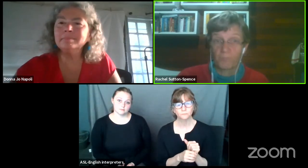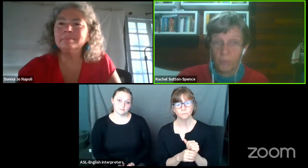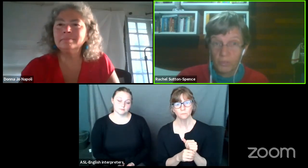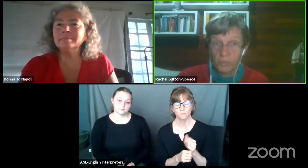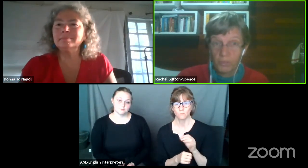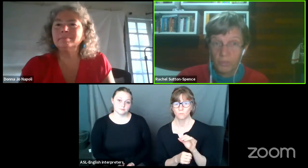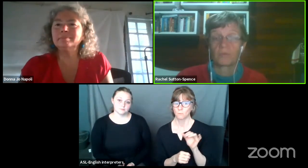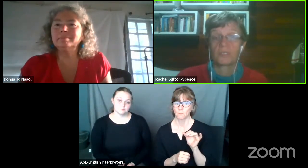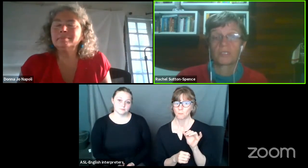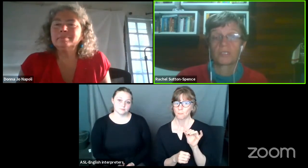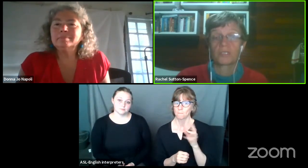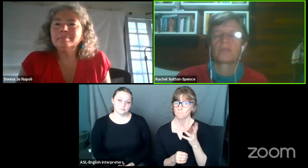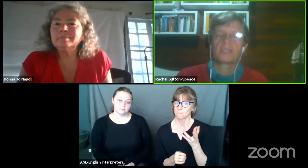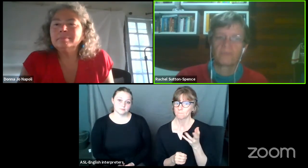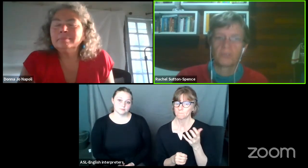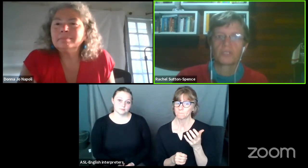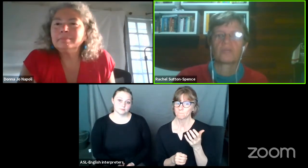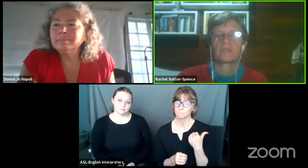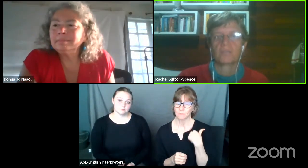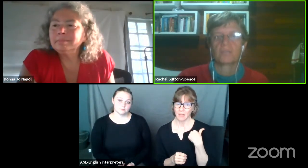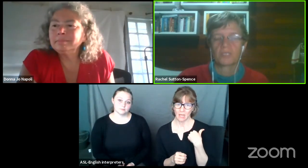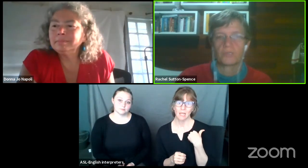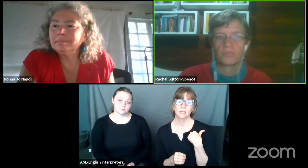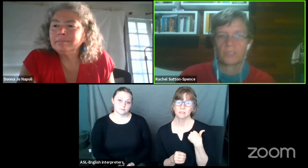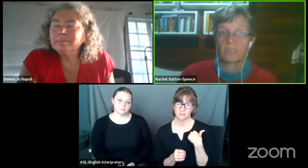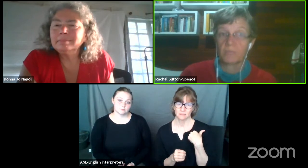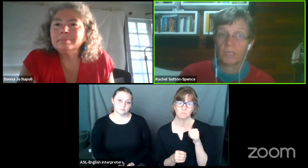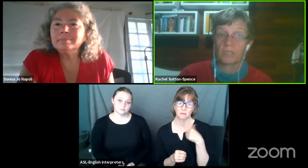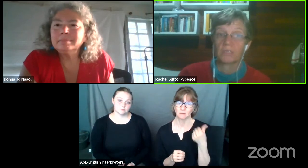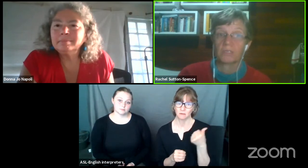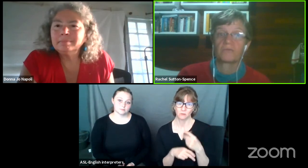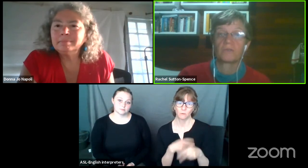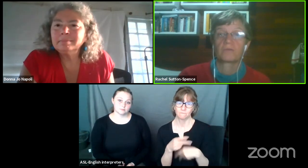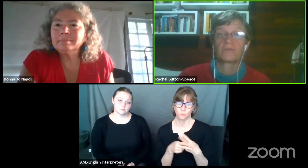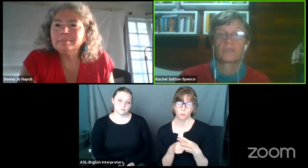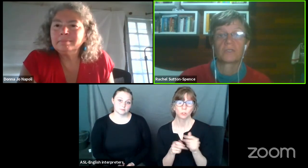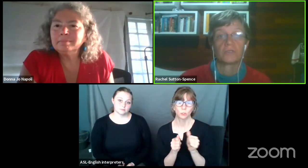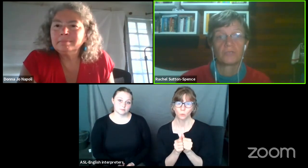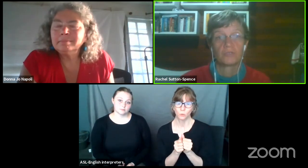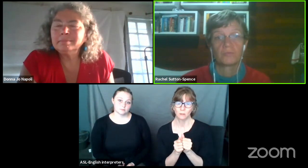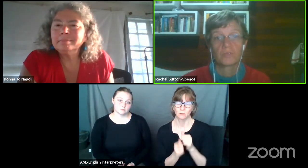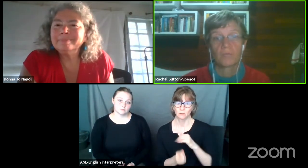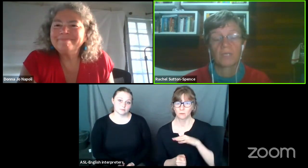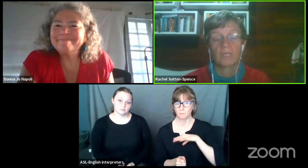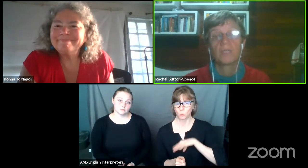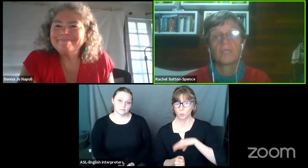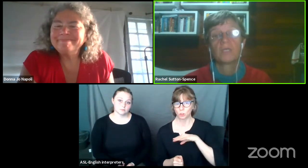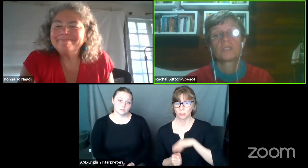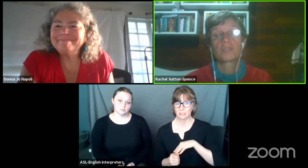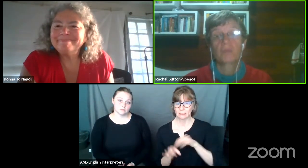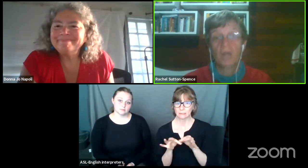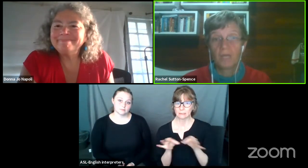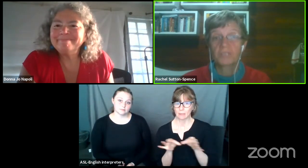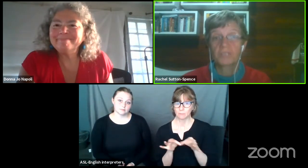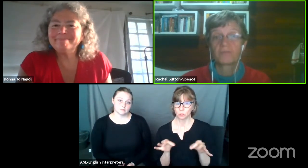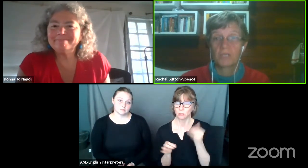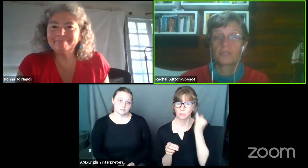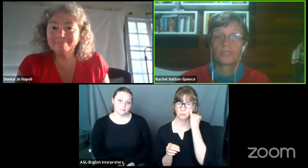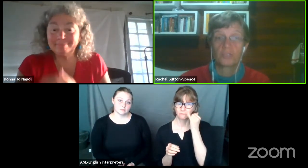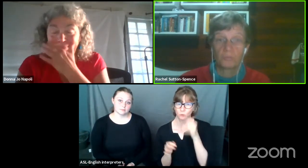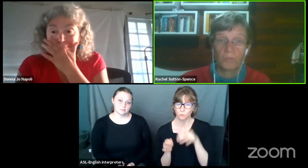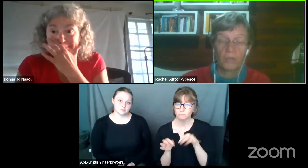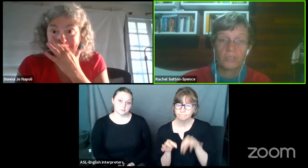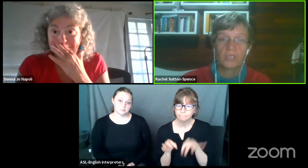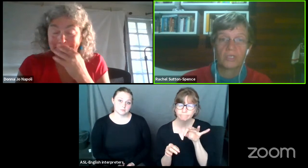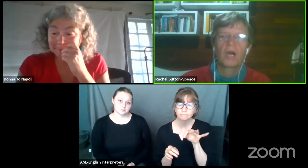a Portuguese language, there's a version of it that has Portuguese subtitles if you look for it on YouTube as well. So The Heart of the